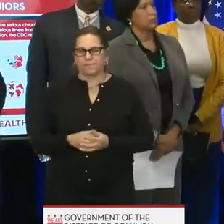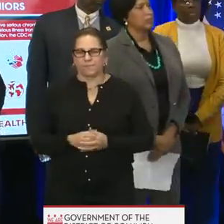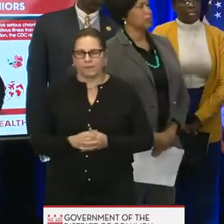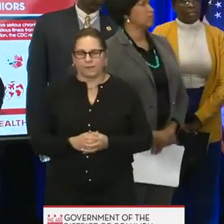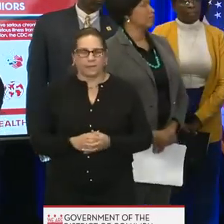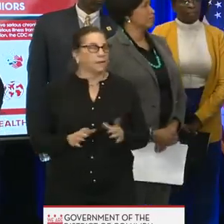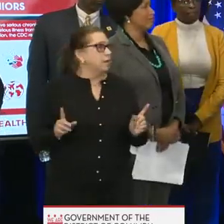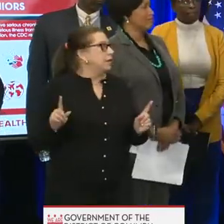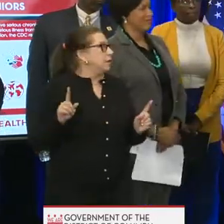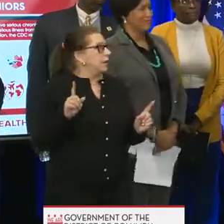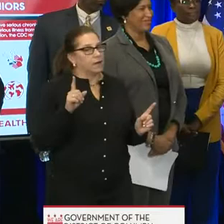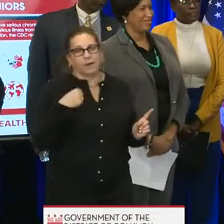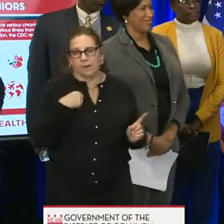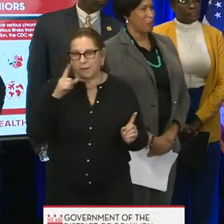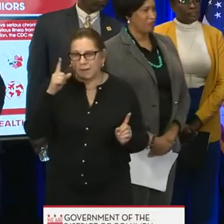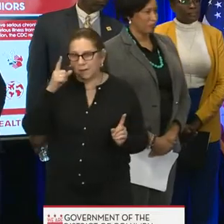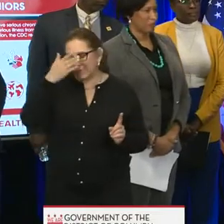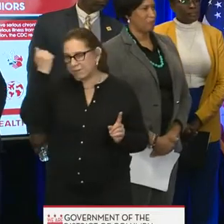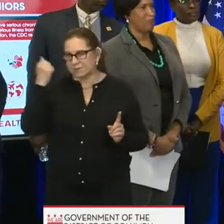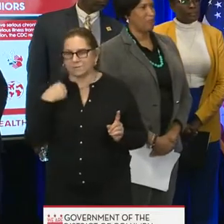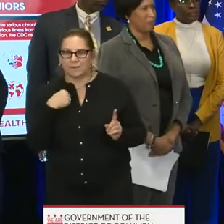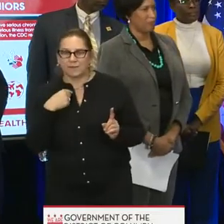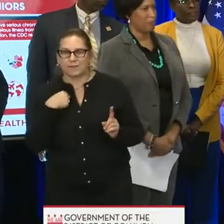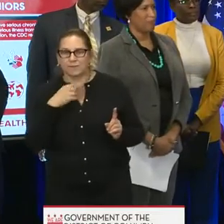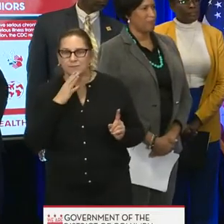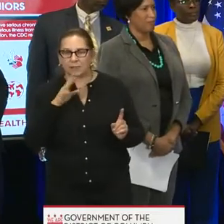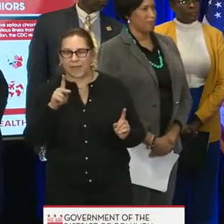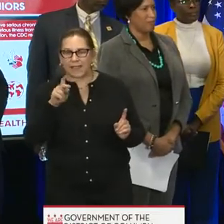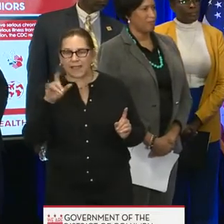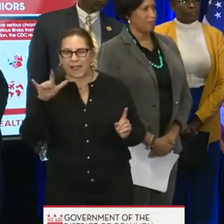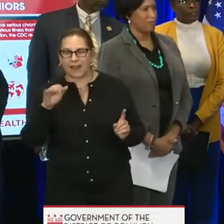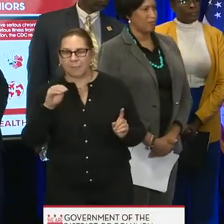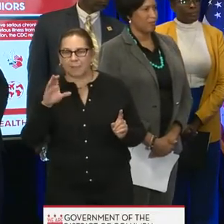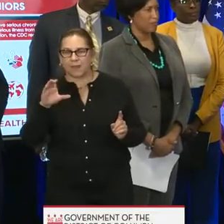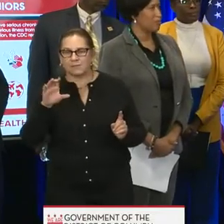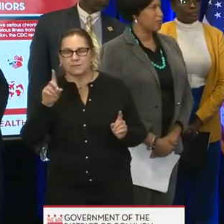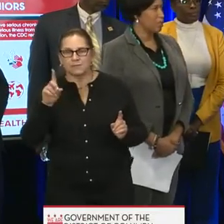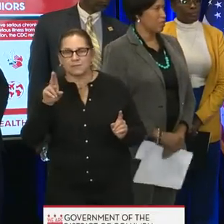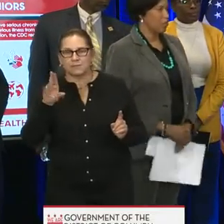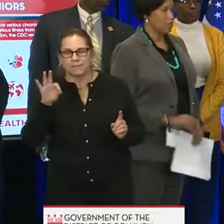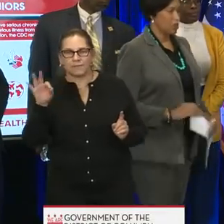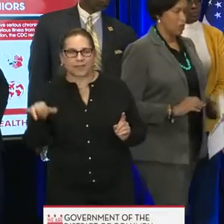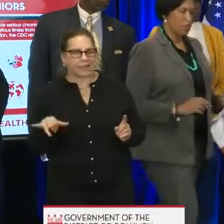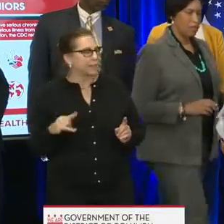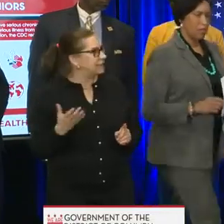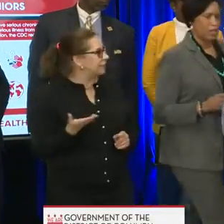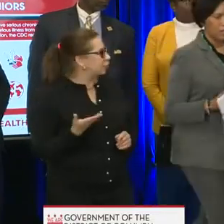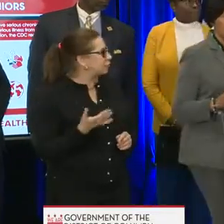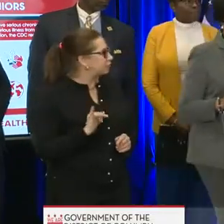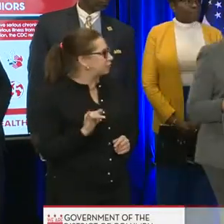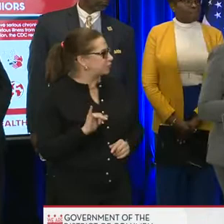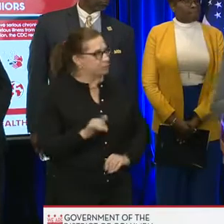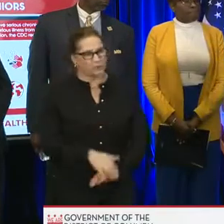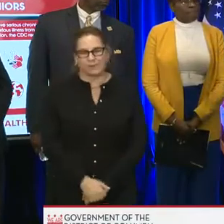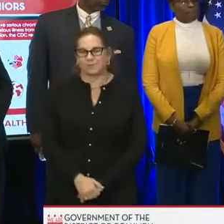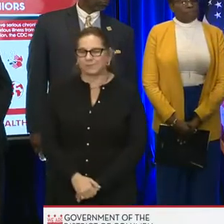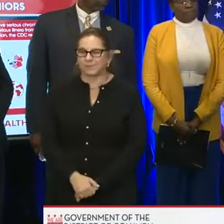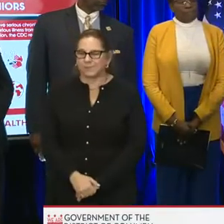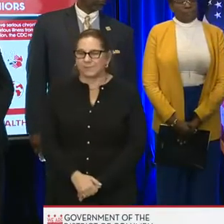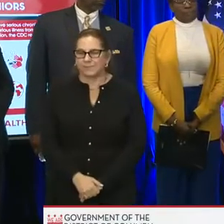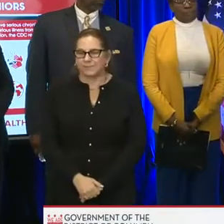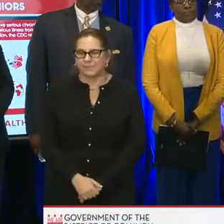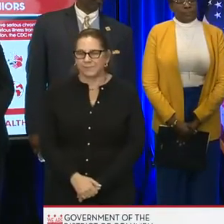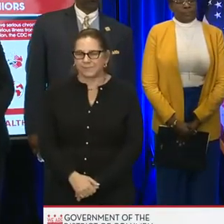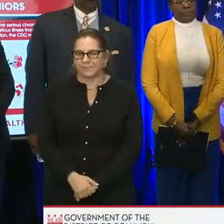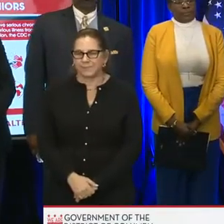to note that Kenya McDuffie, the chair pro tem and council member from Ward 5, is here as well. Thank you. I also